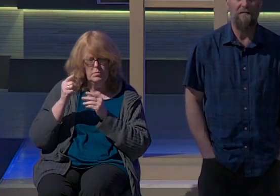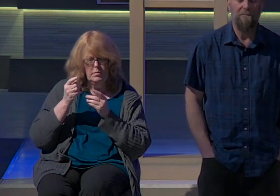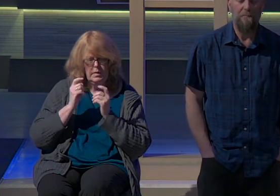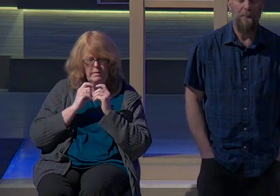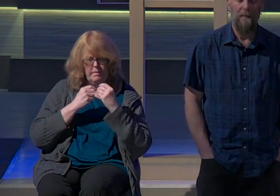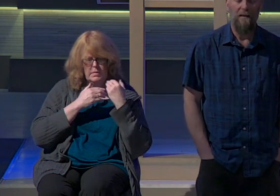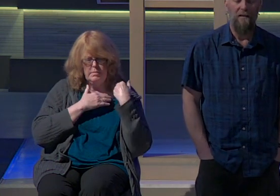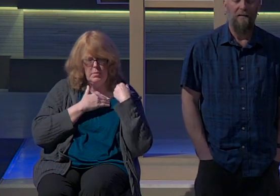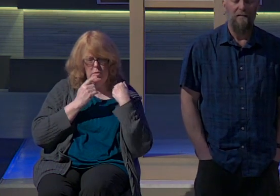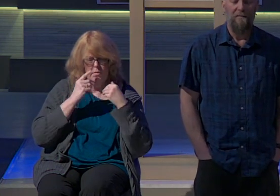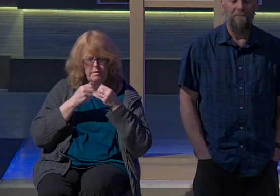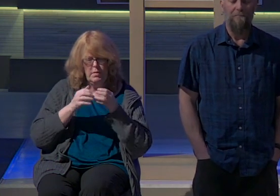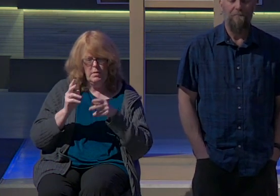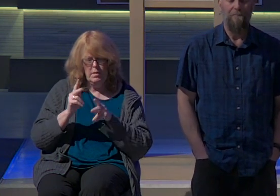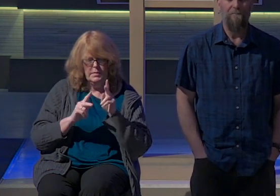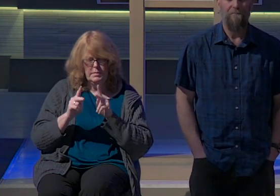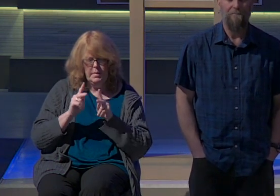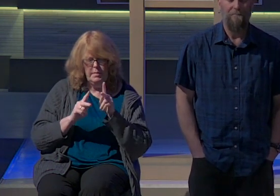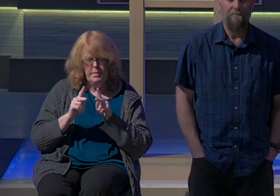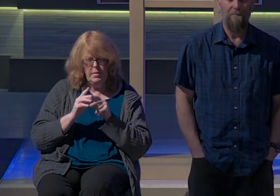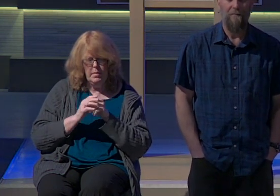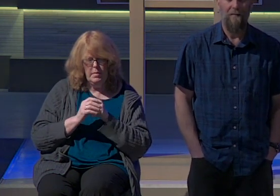lost.